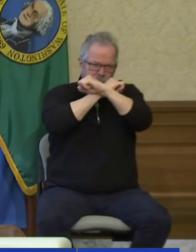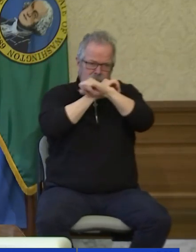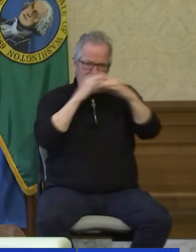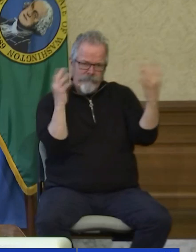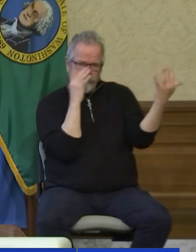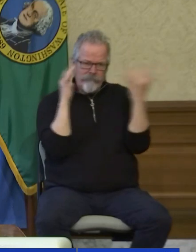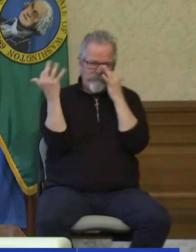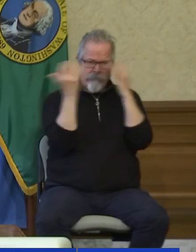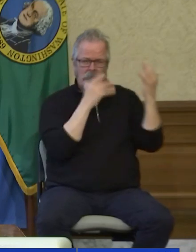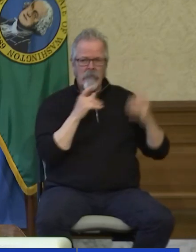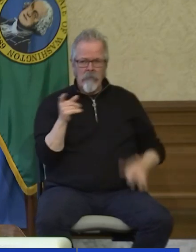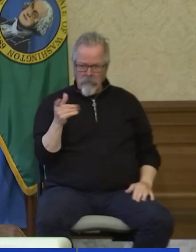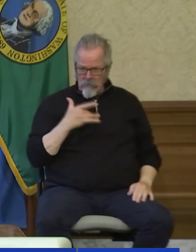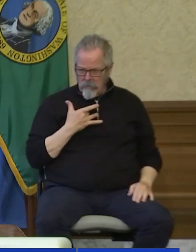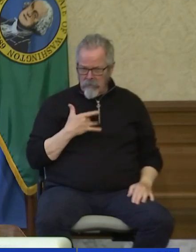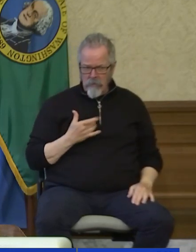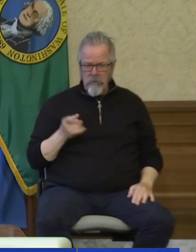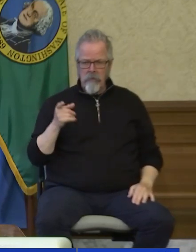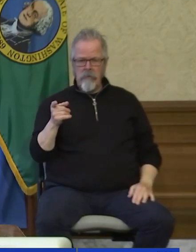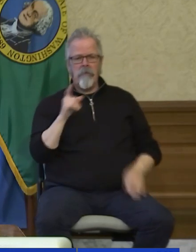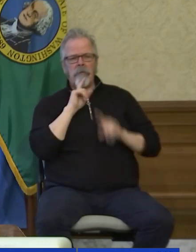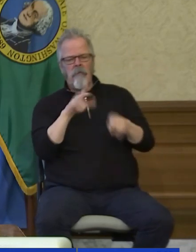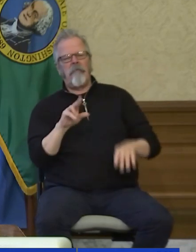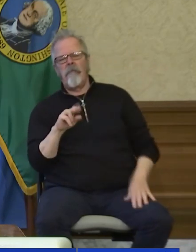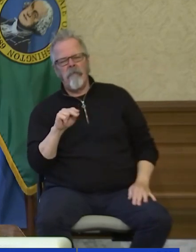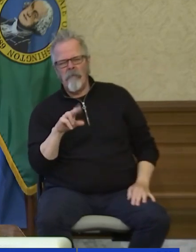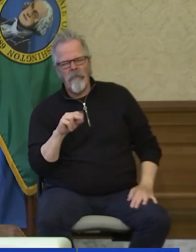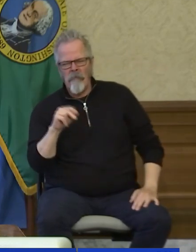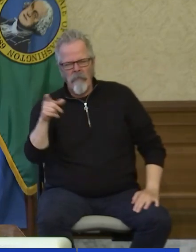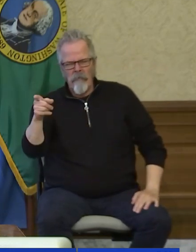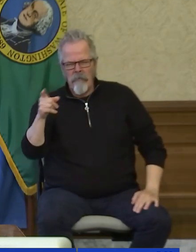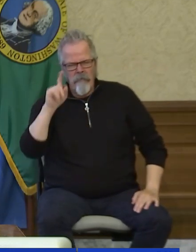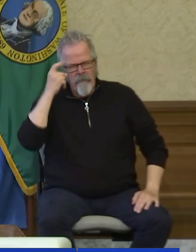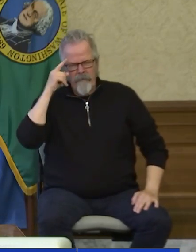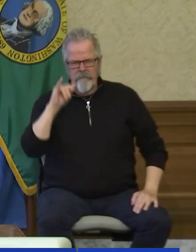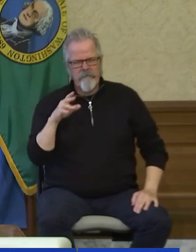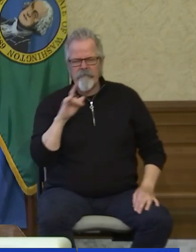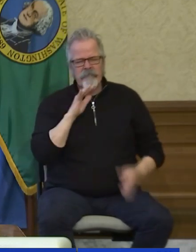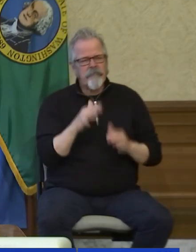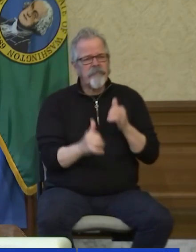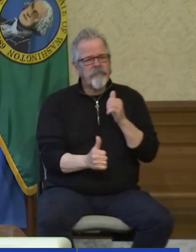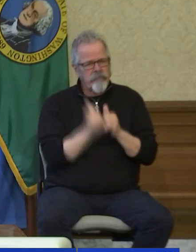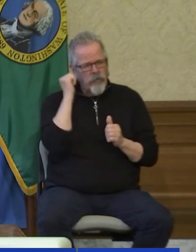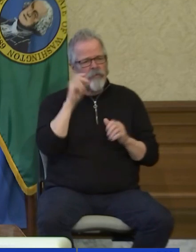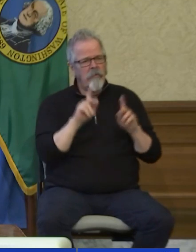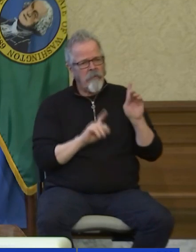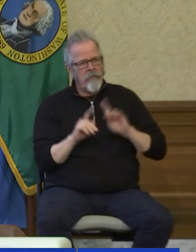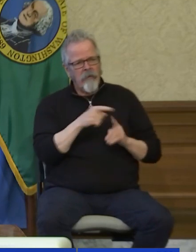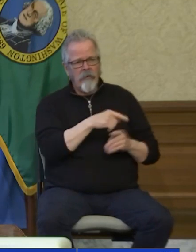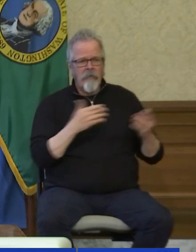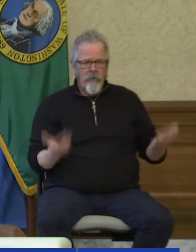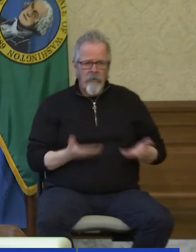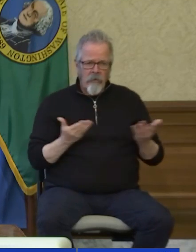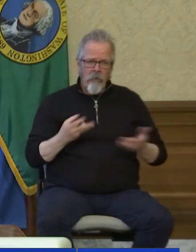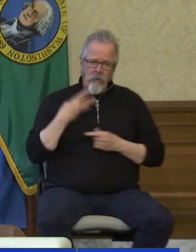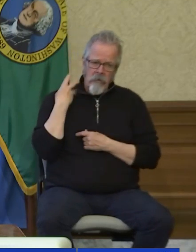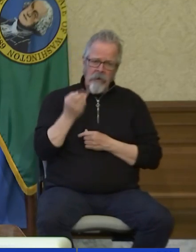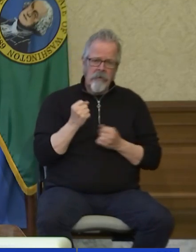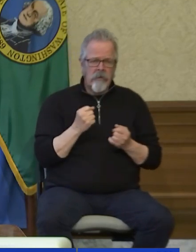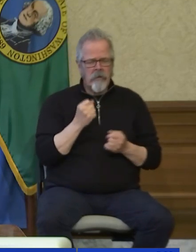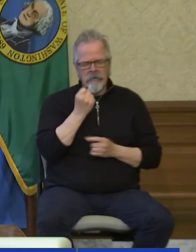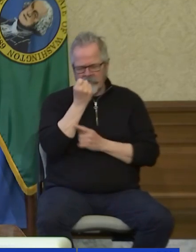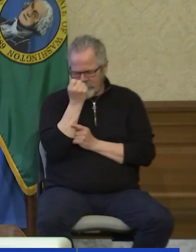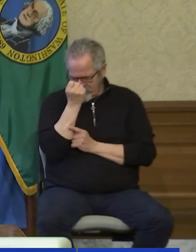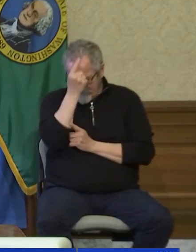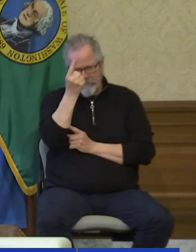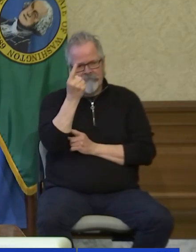of Washingtonians accept that this is a community interest that we have and we're all working together. And the vast